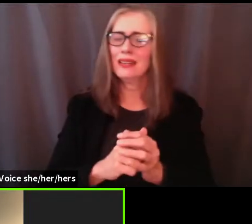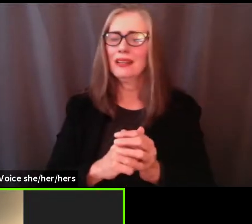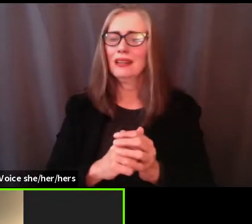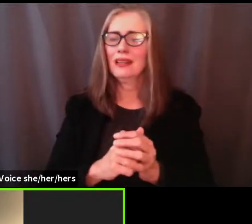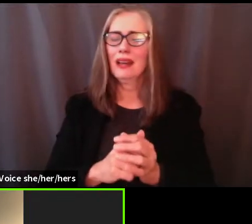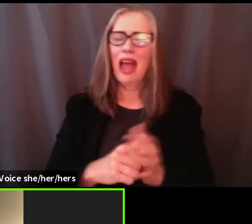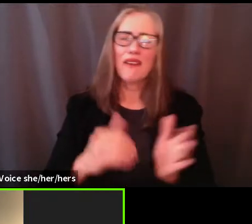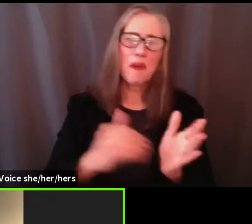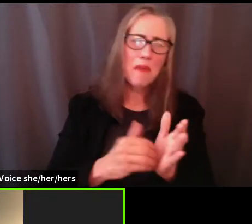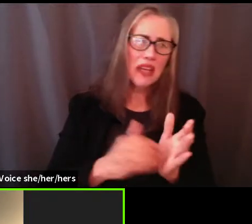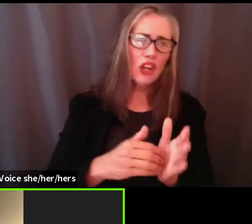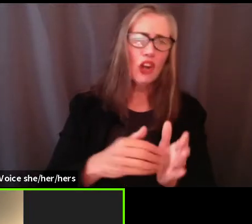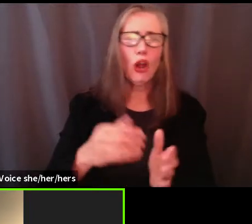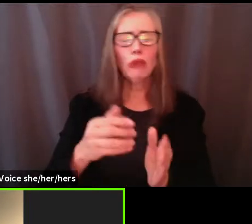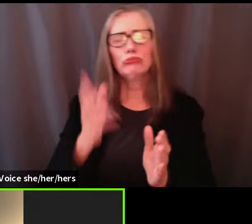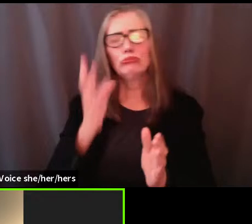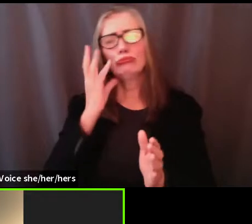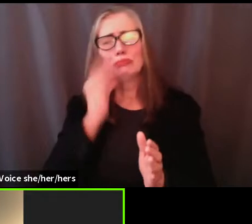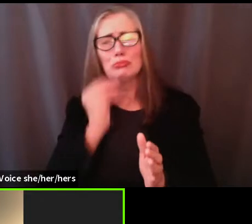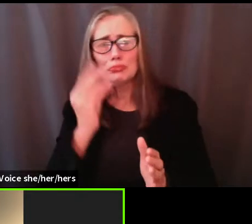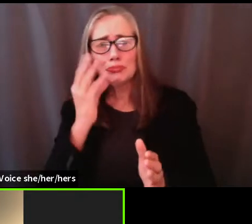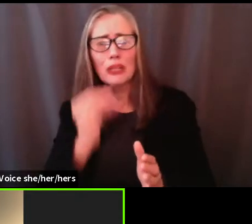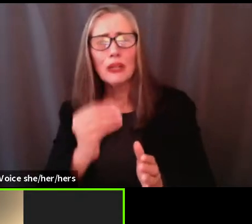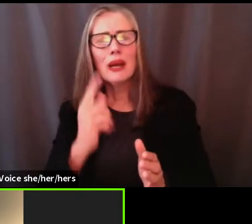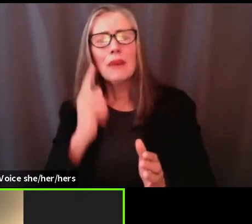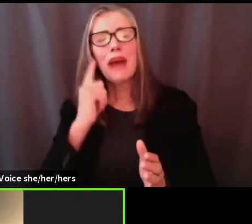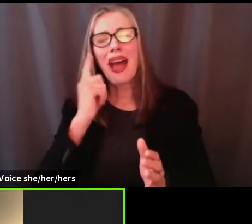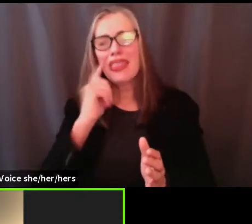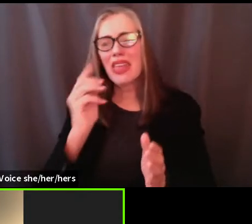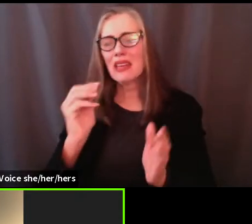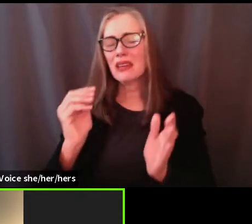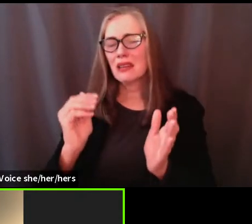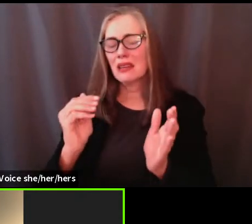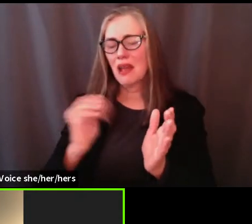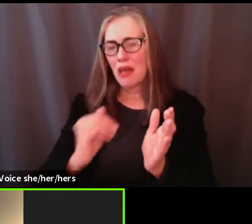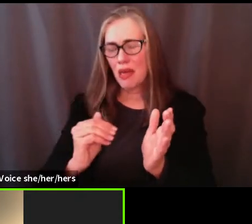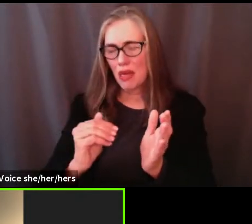but I know that the medical reasons for not getting a COVID